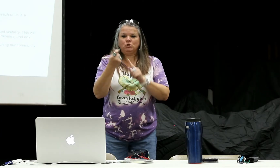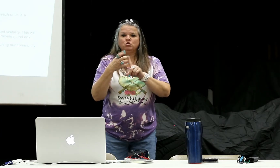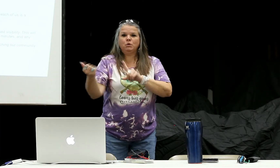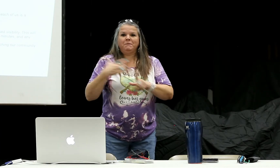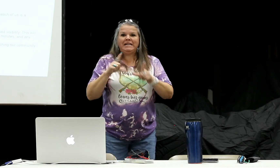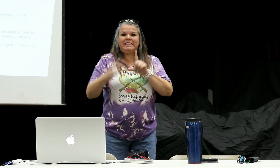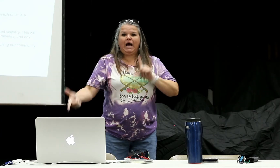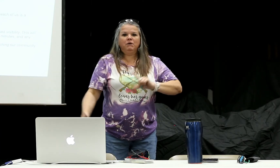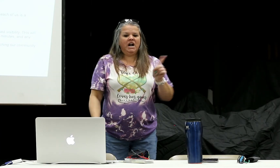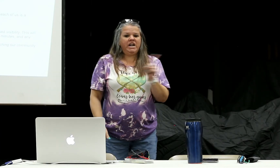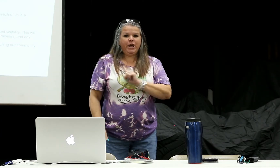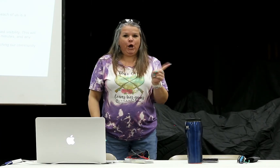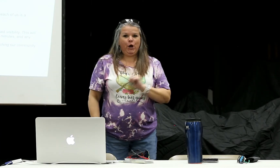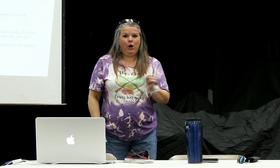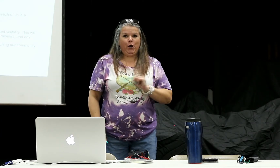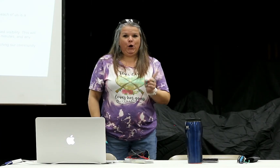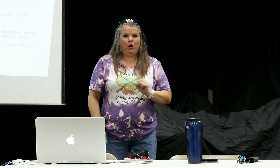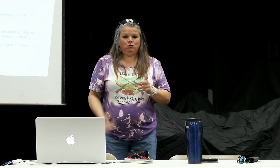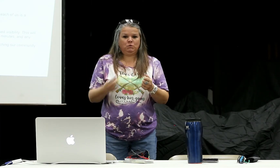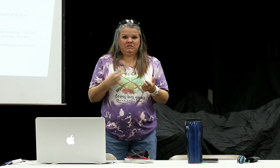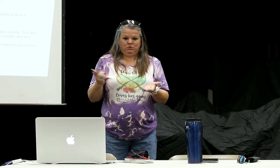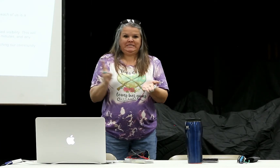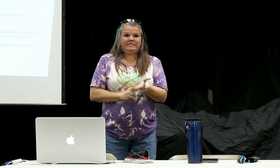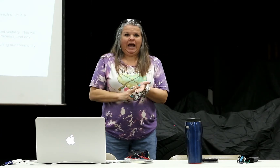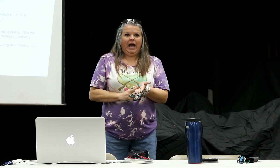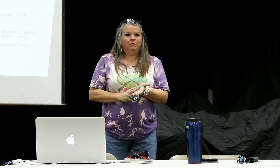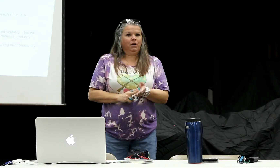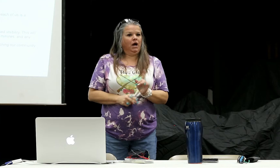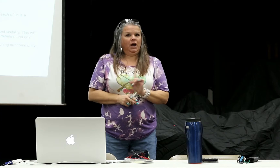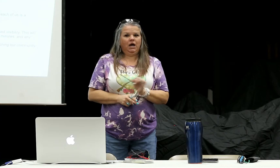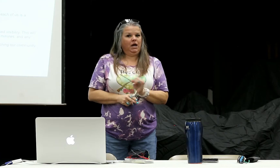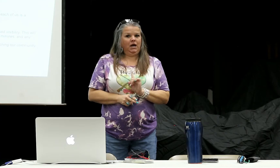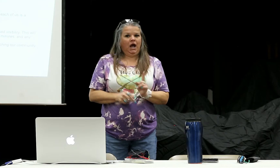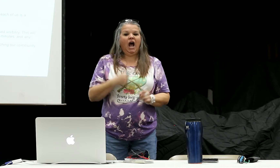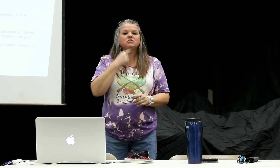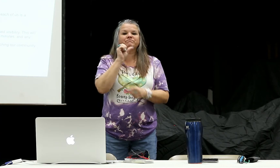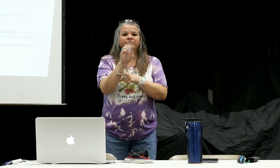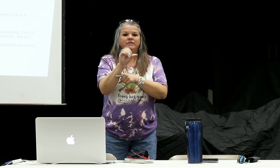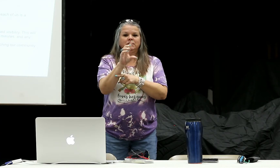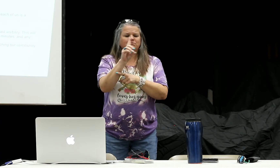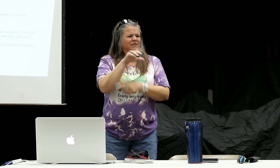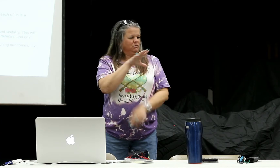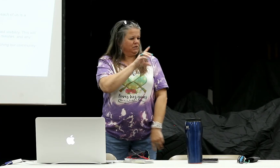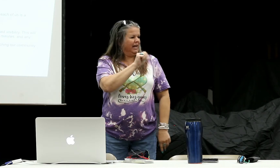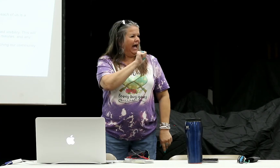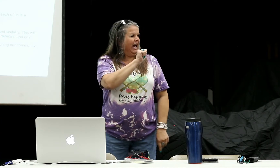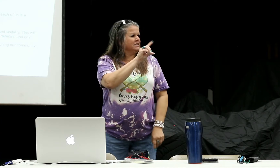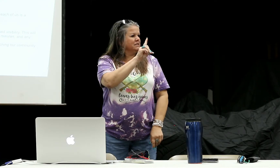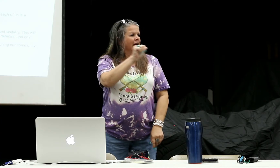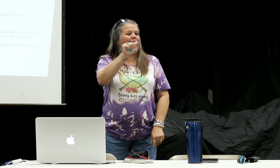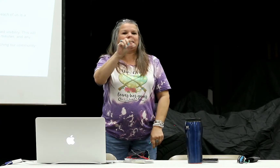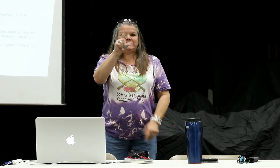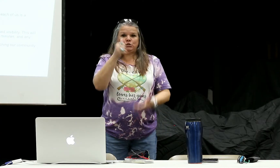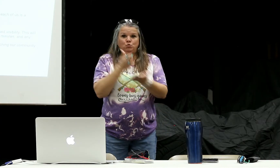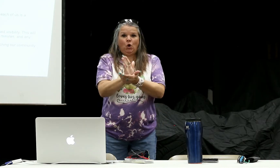Yes, I wanted to add to what Jesus had just said, and for the community to know now, because we are seeing interpreting